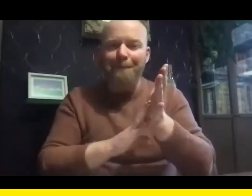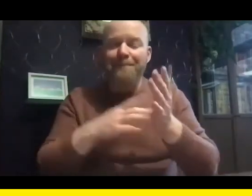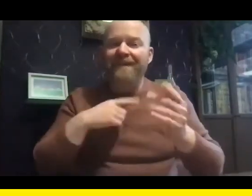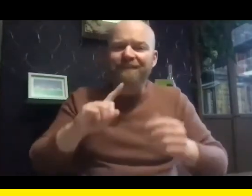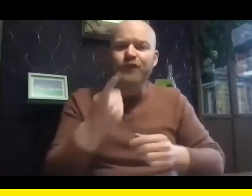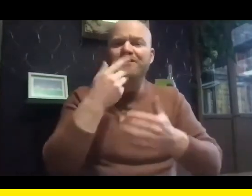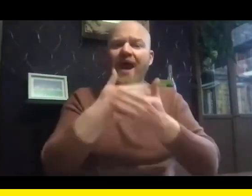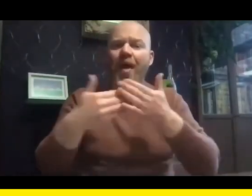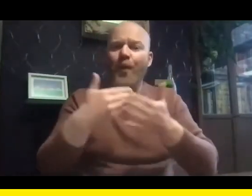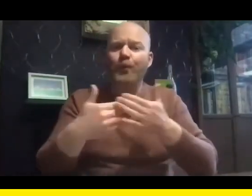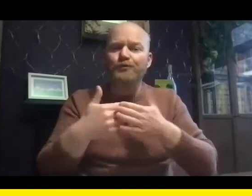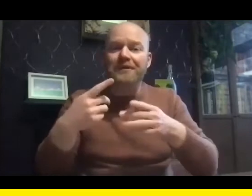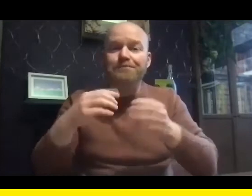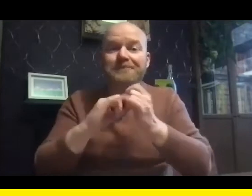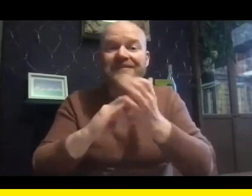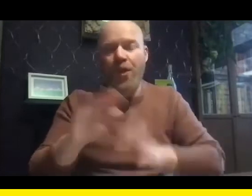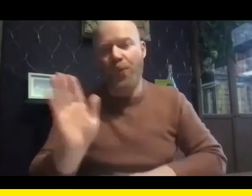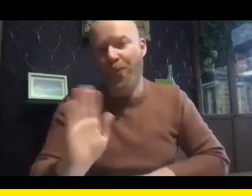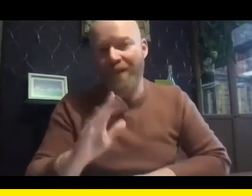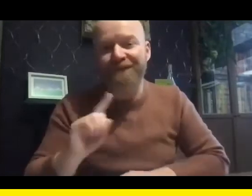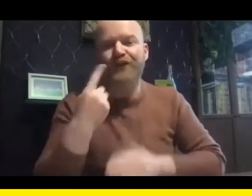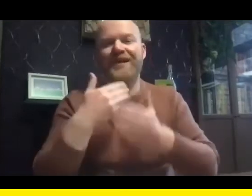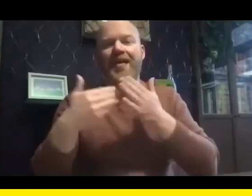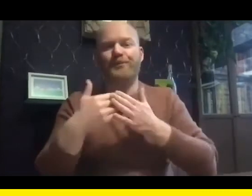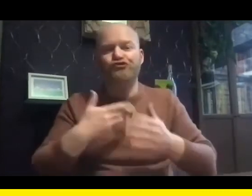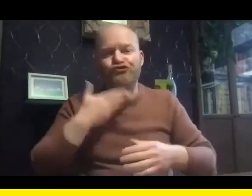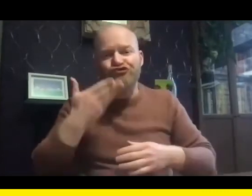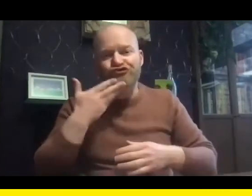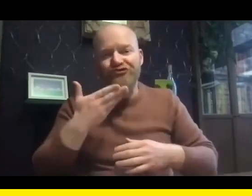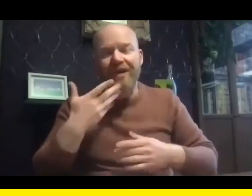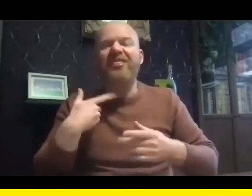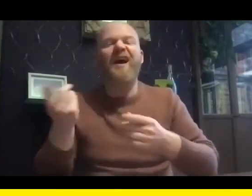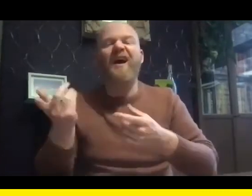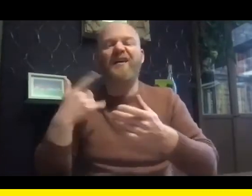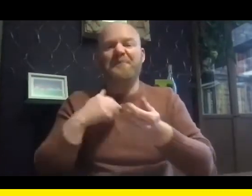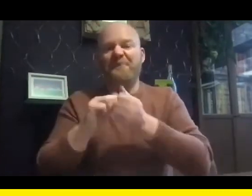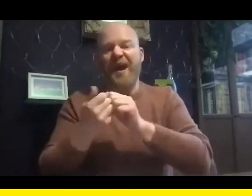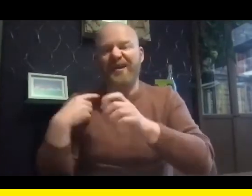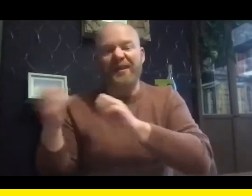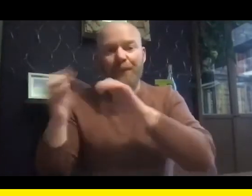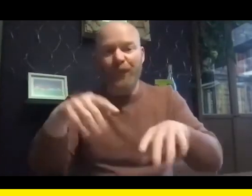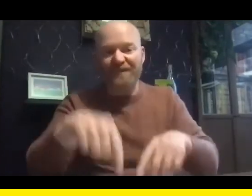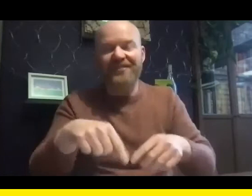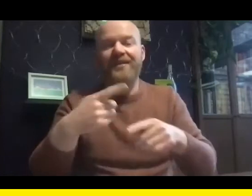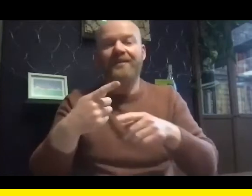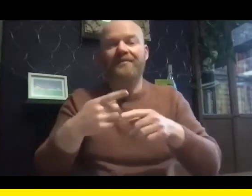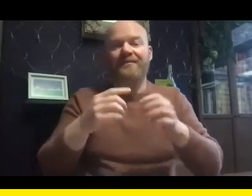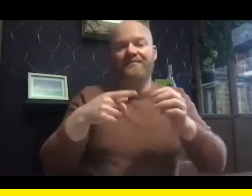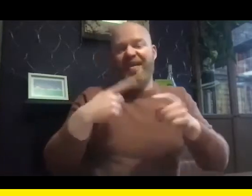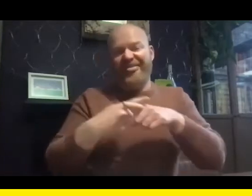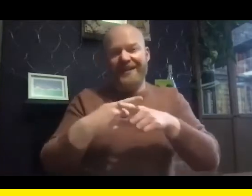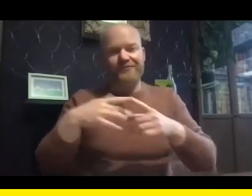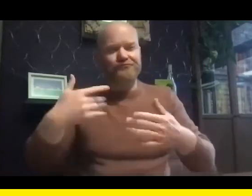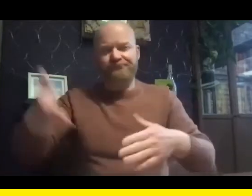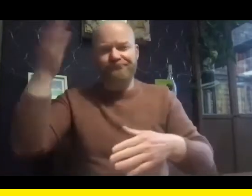Okay, let me introduce myself. I'm Thomas. My first language isn't British Sign Language. I'm actually Czech.